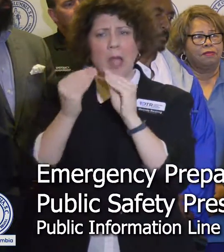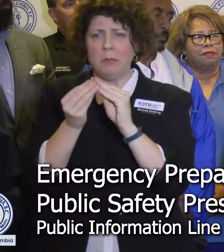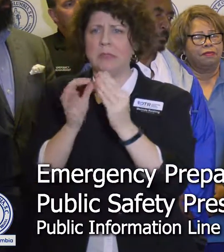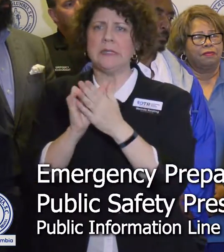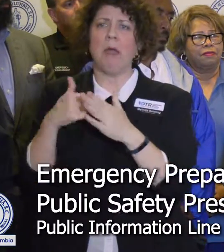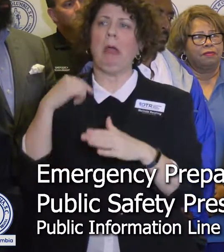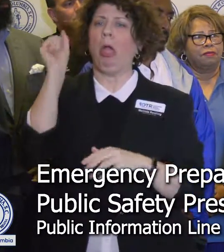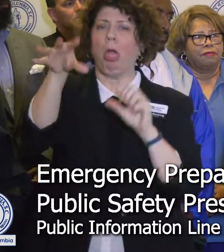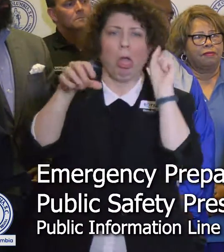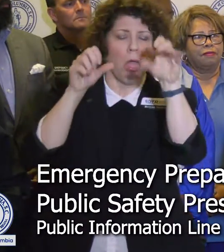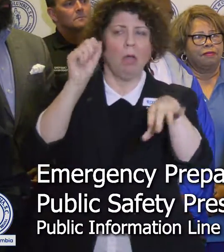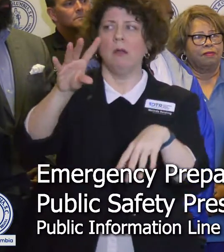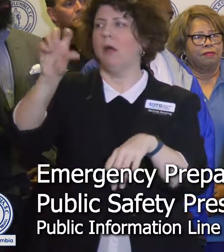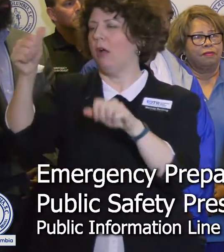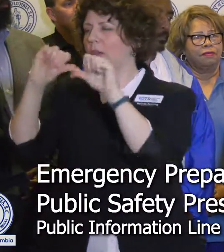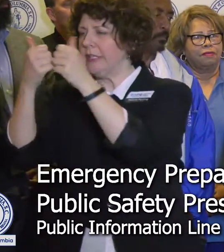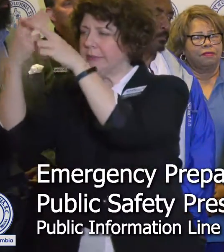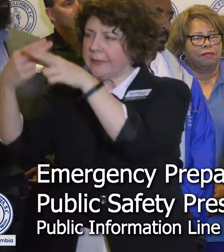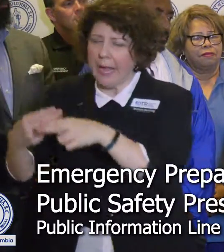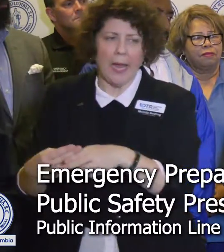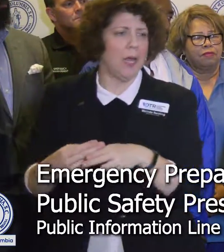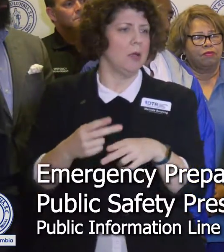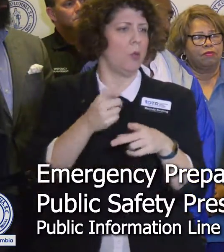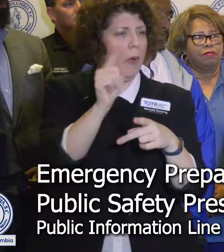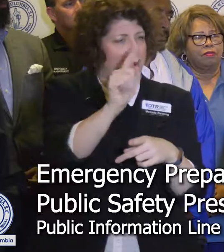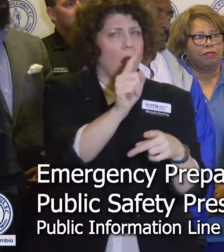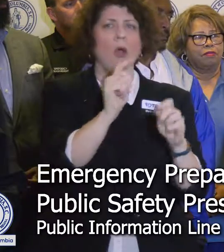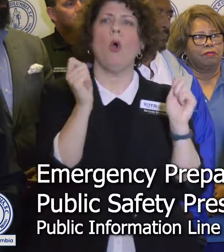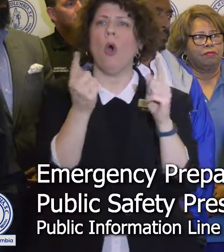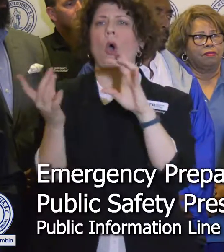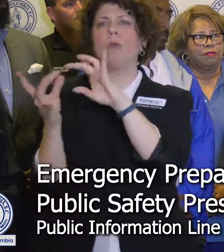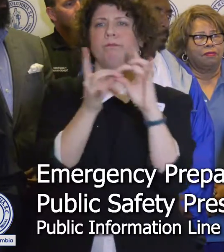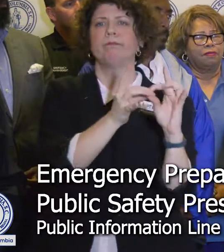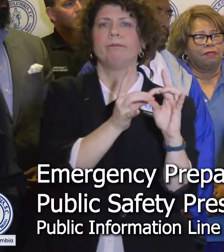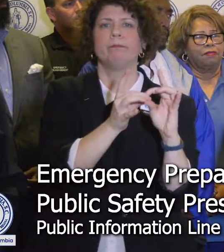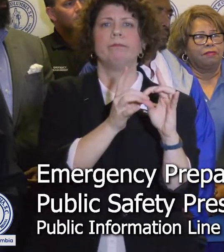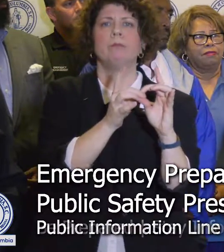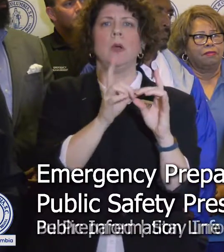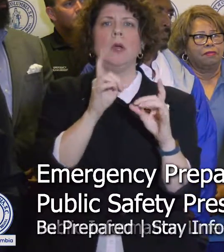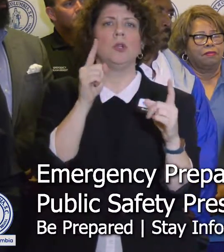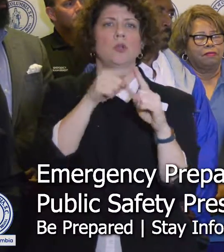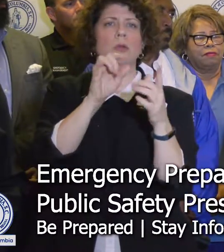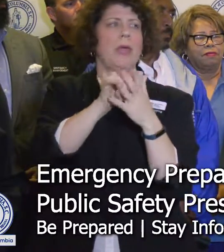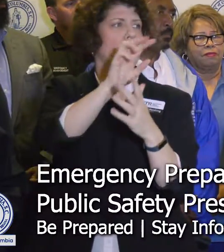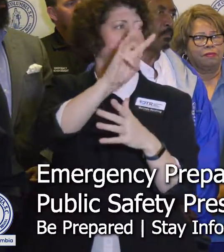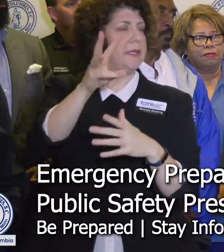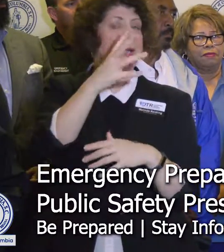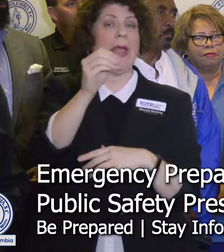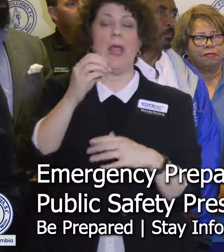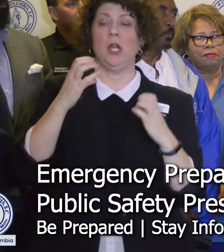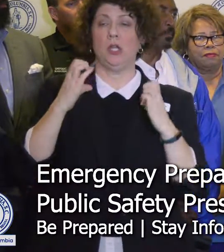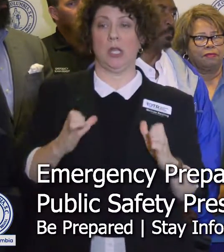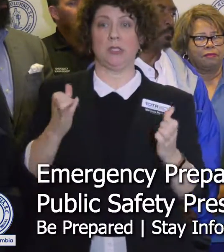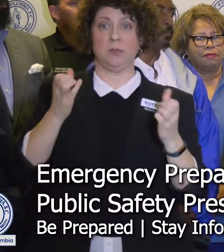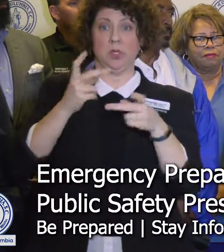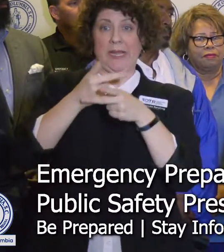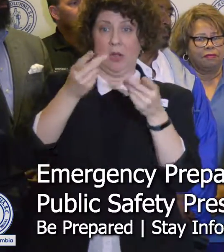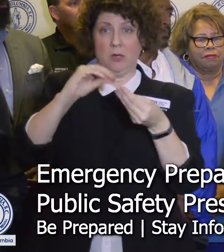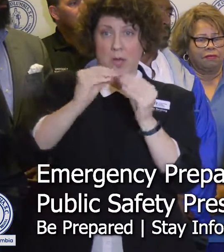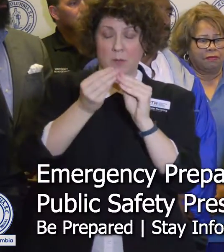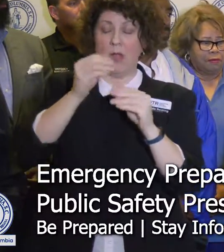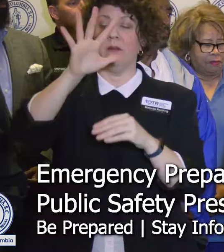said, other agencies' information is linked from that website. And the customer care number, again, is